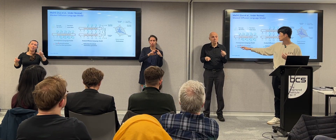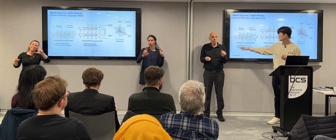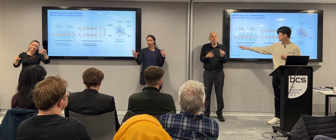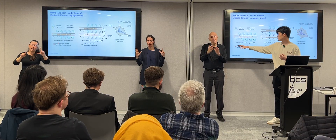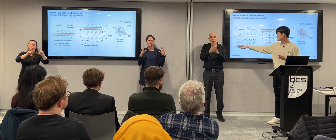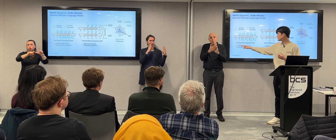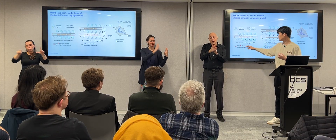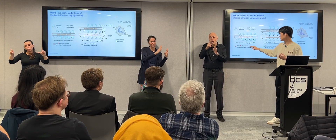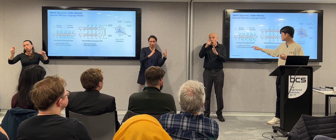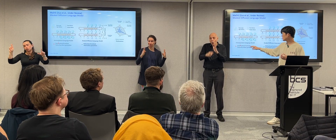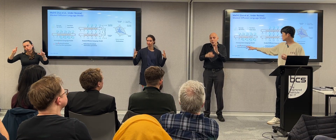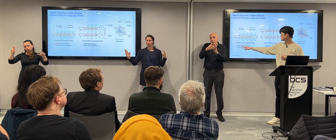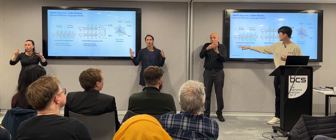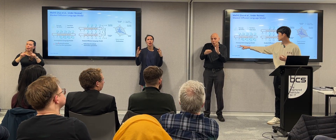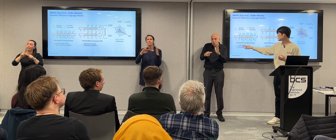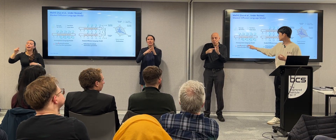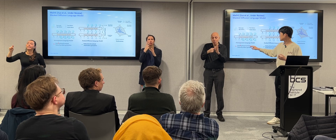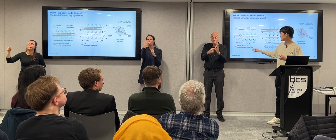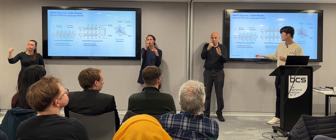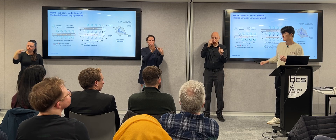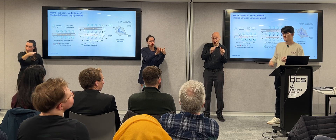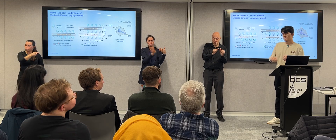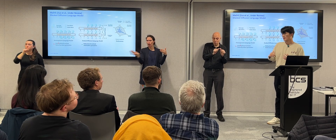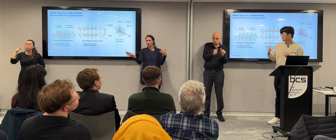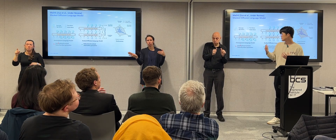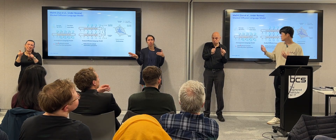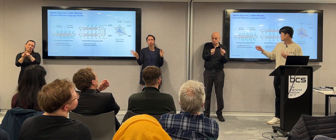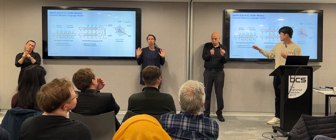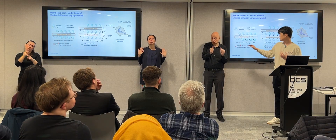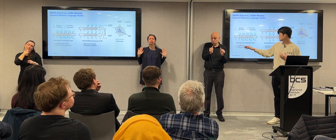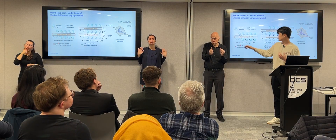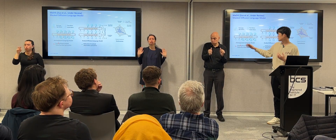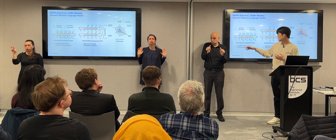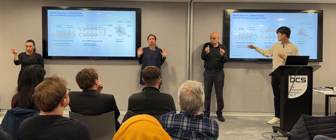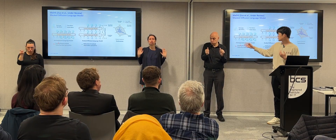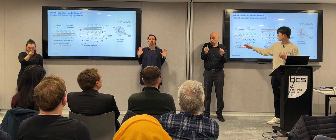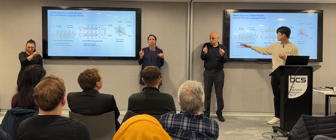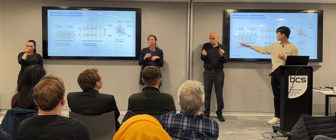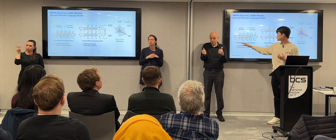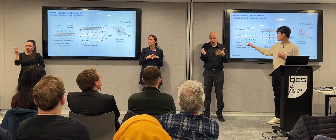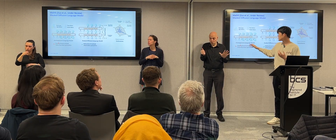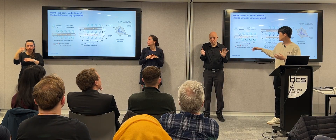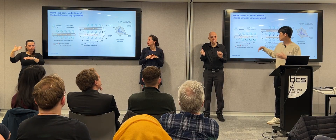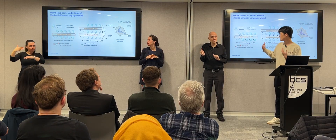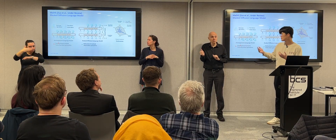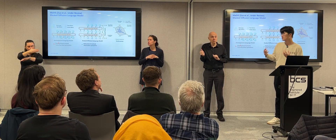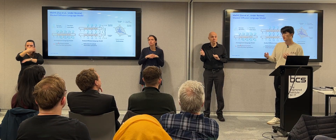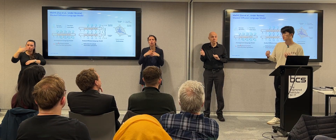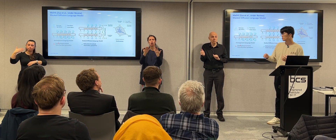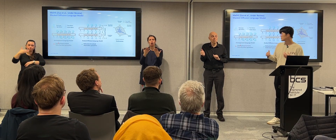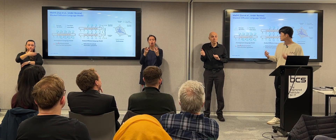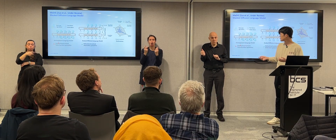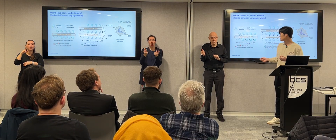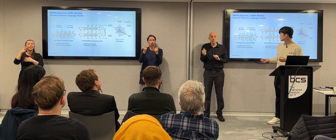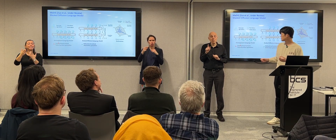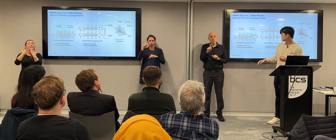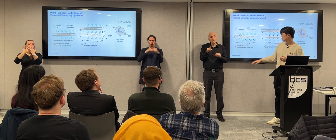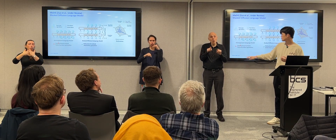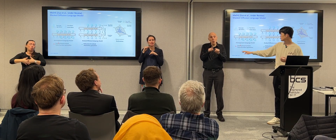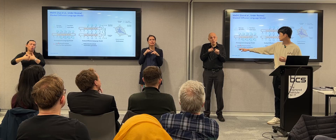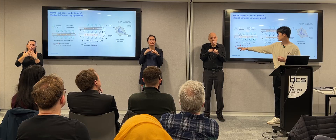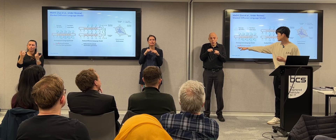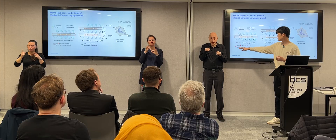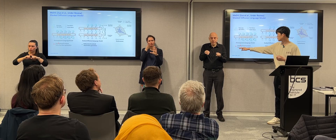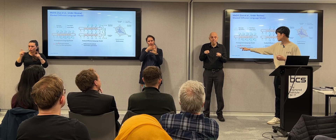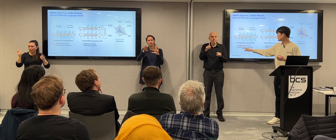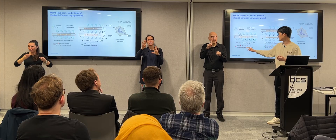only model the unidirectional context. And this autoregressive manner is also inefficient